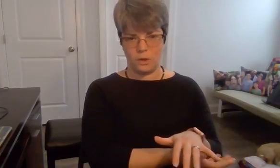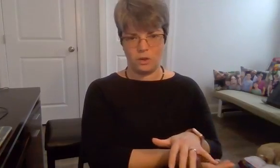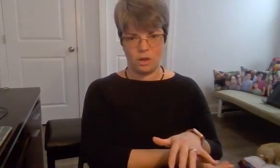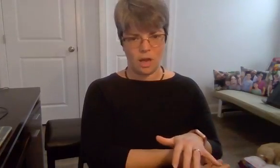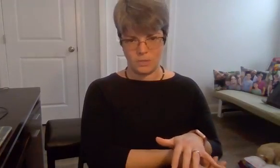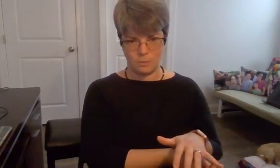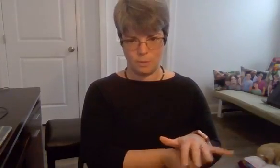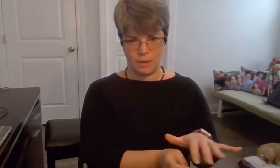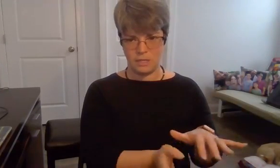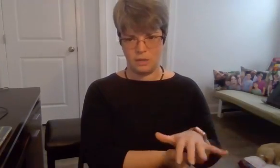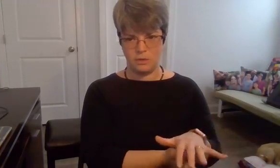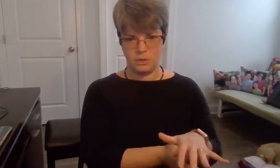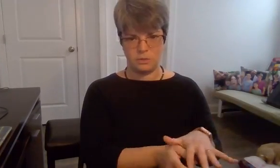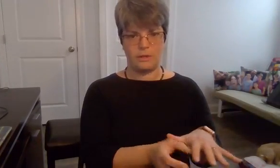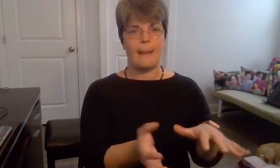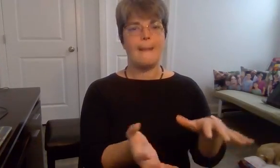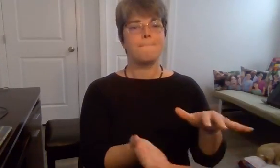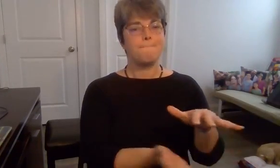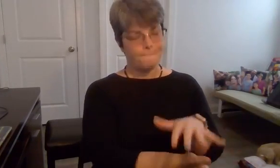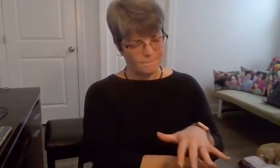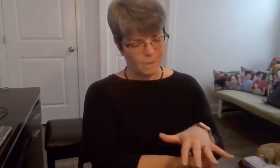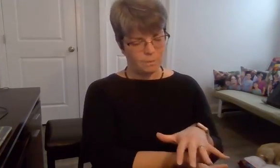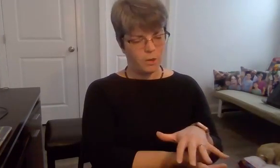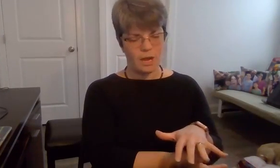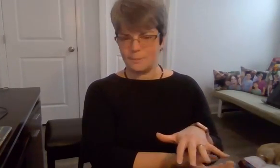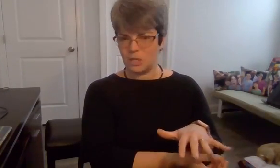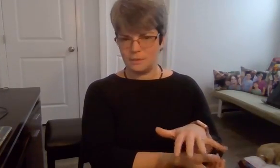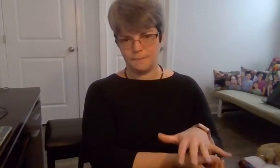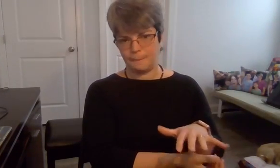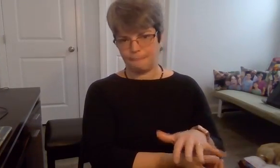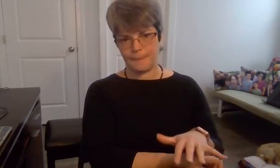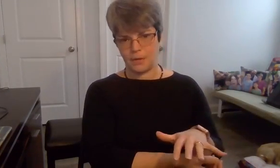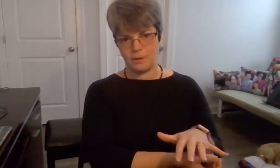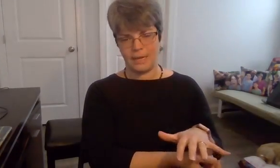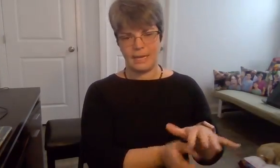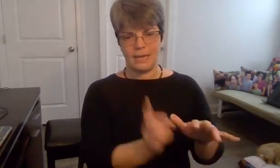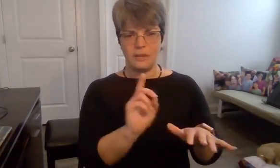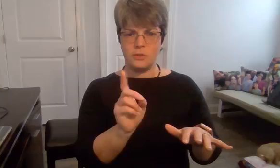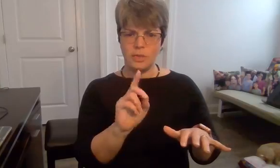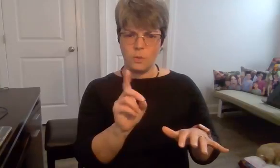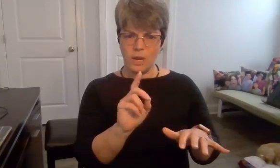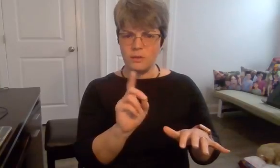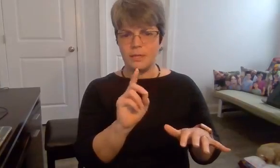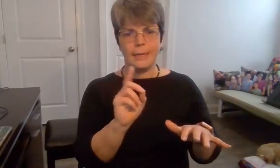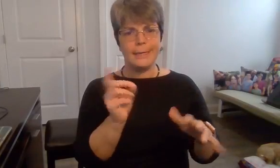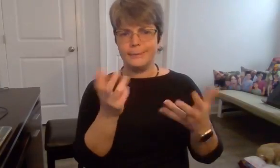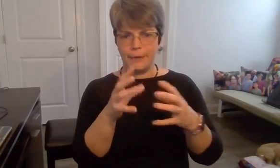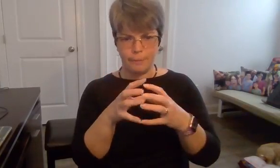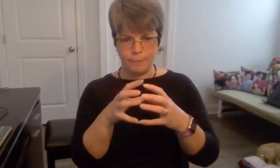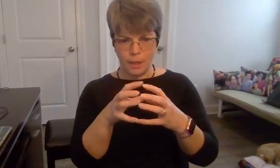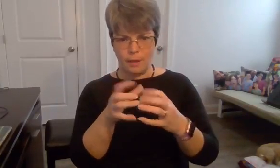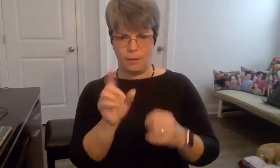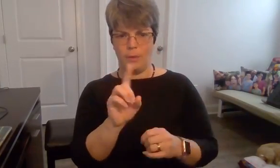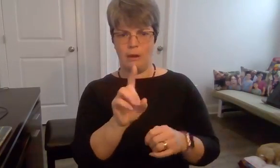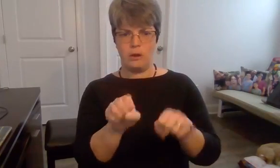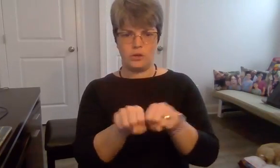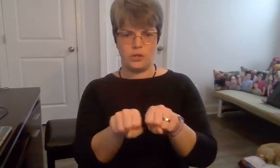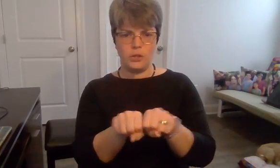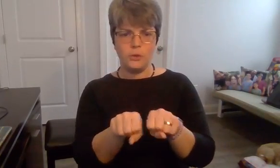working on object permanence when you do this sort of thing. But you put an object under a blanket and you say, where's the whatever ball? Where are your